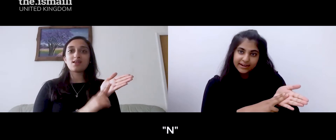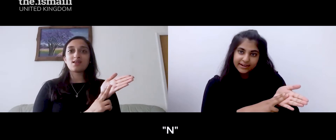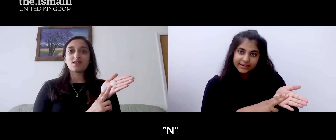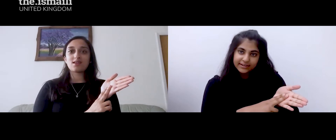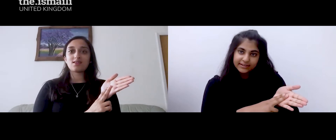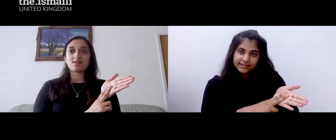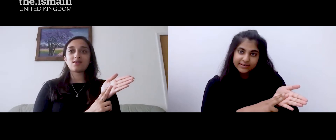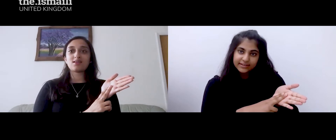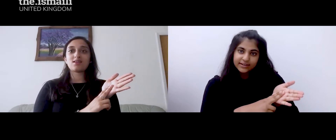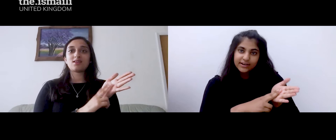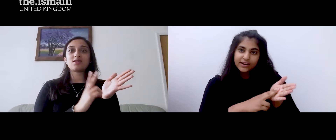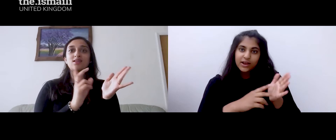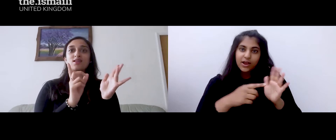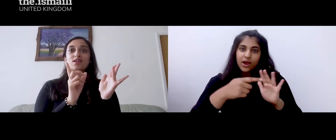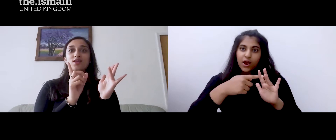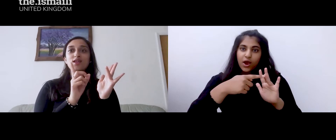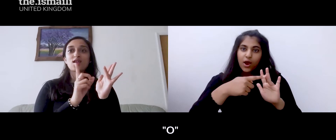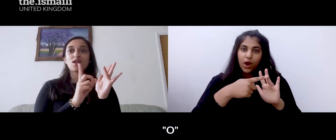N,